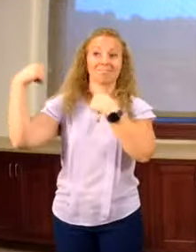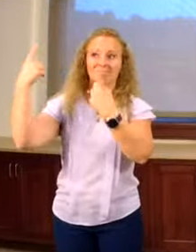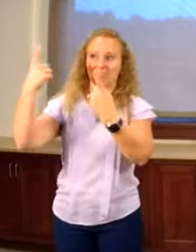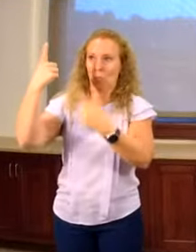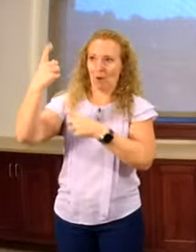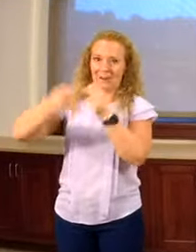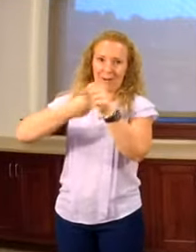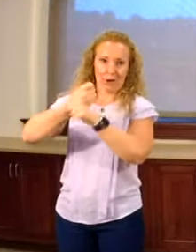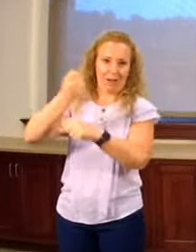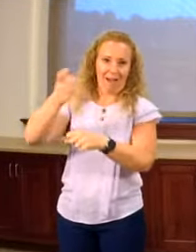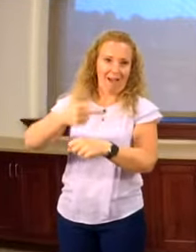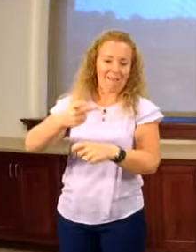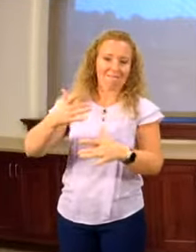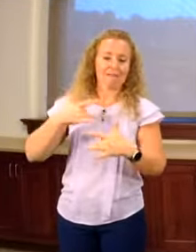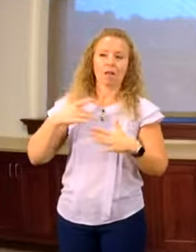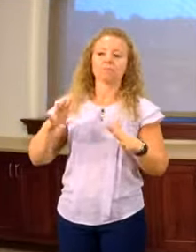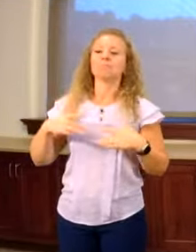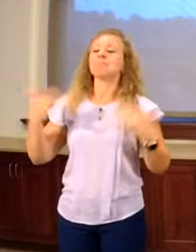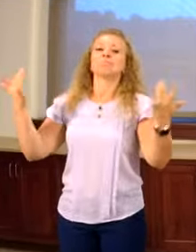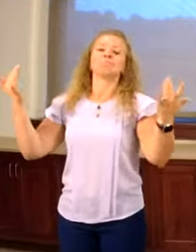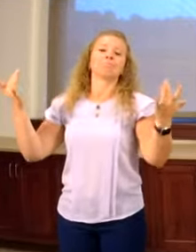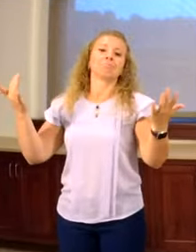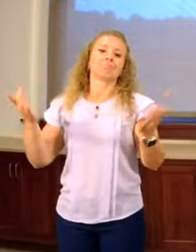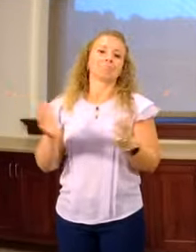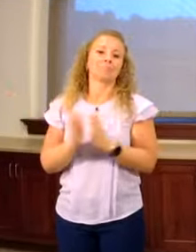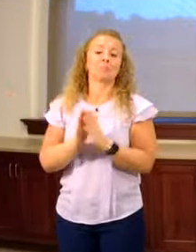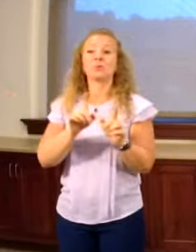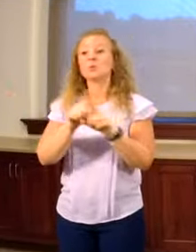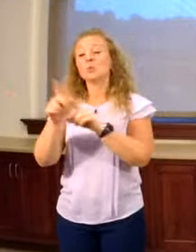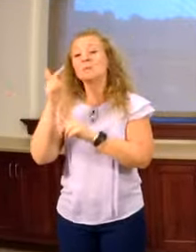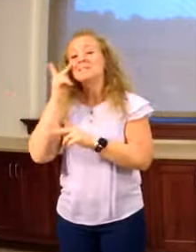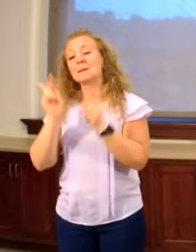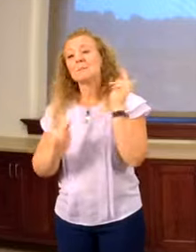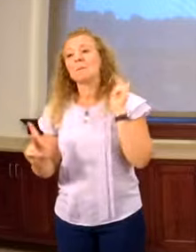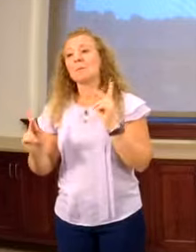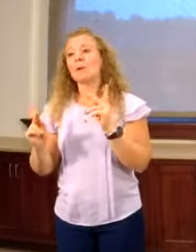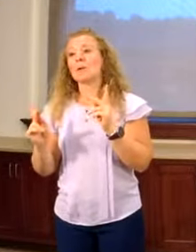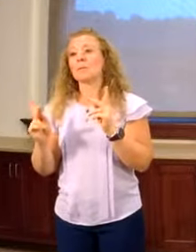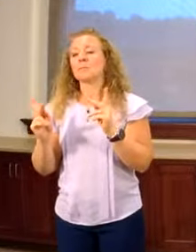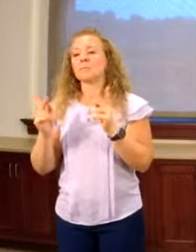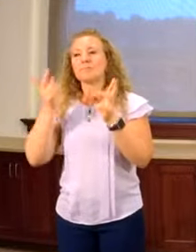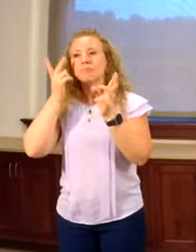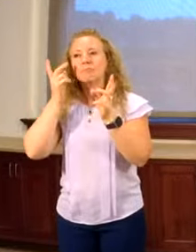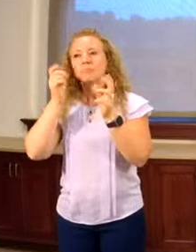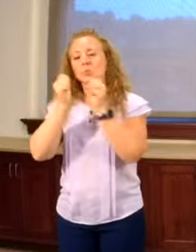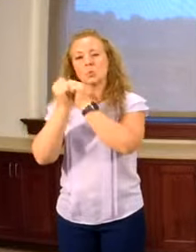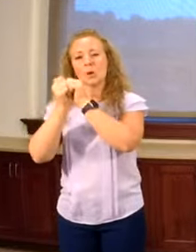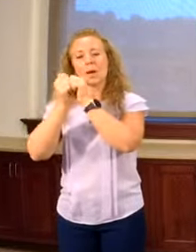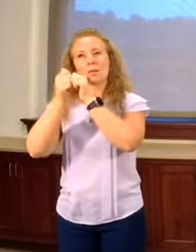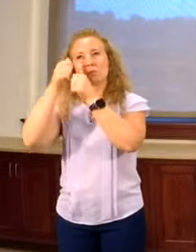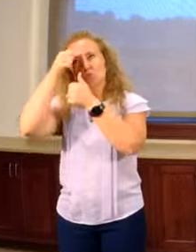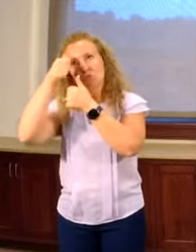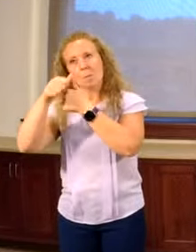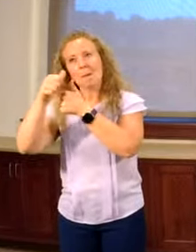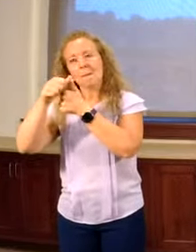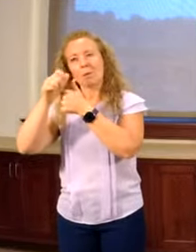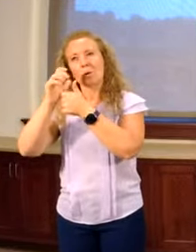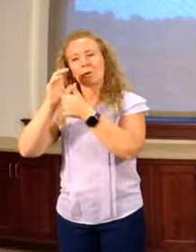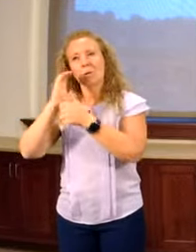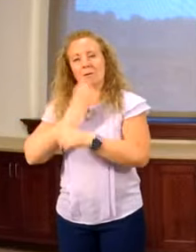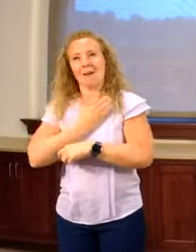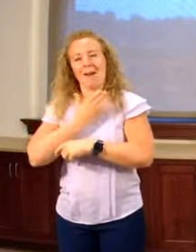year and a half was joyful. And to see people that were able to commemorate our fallen heroes